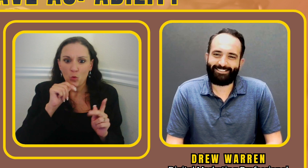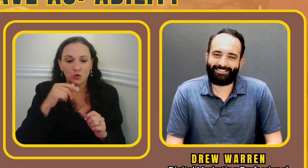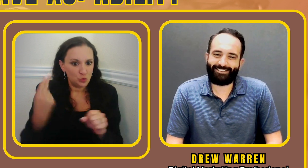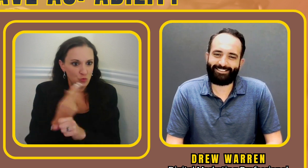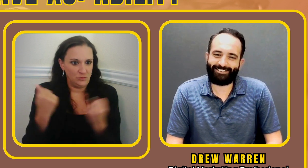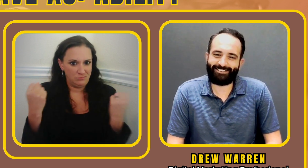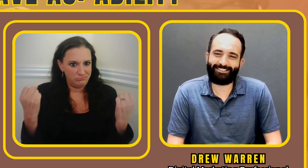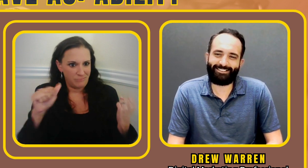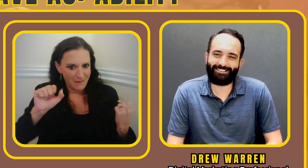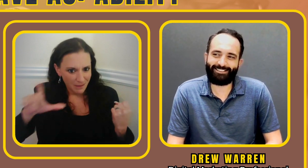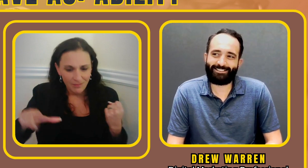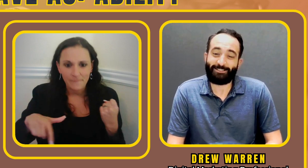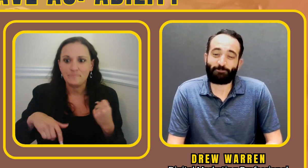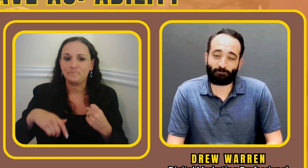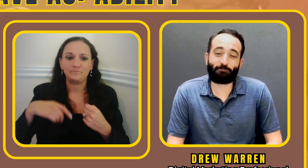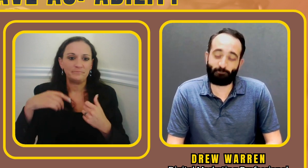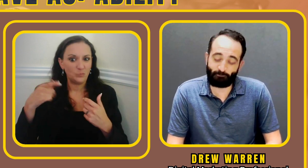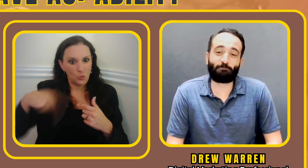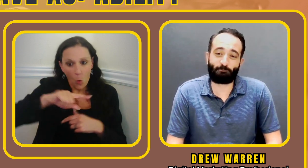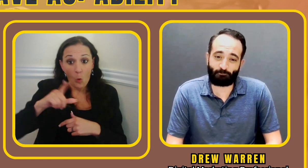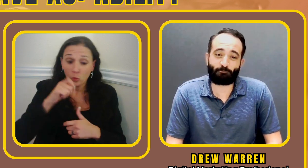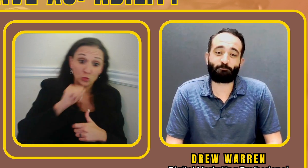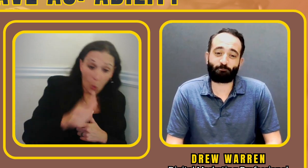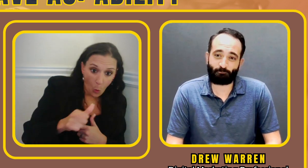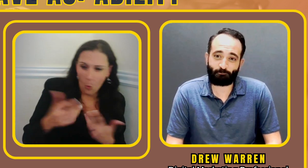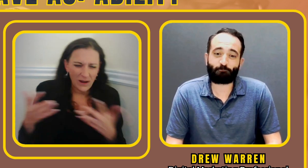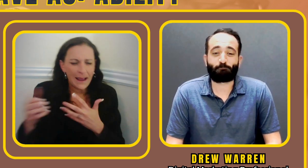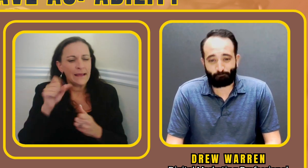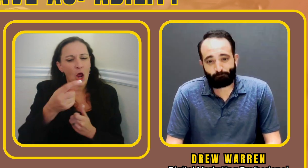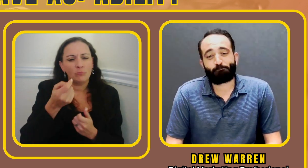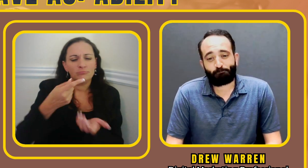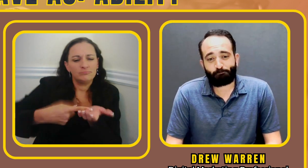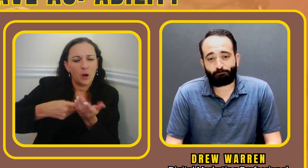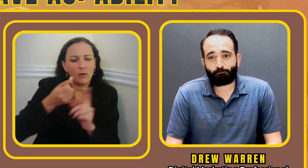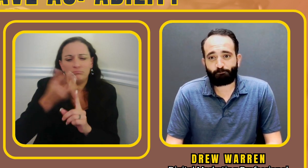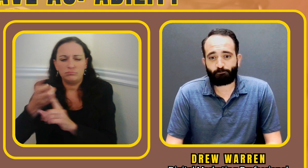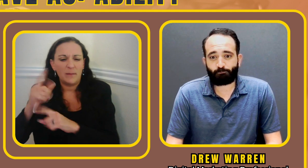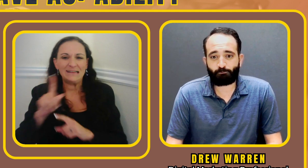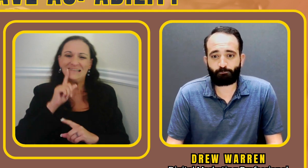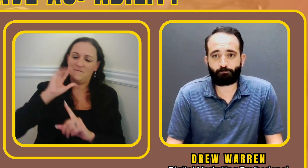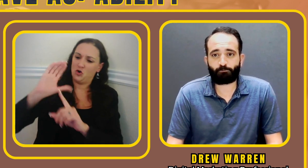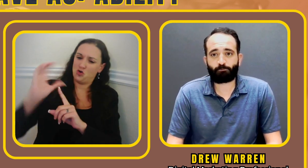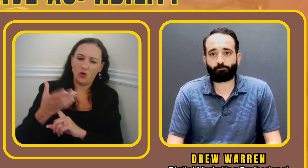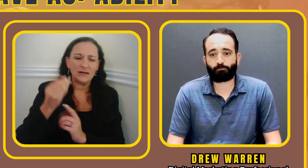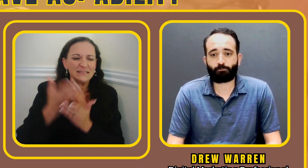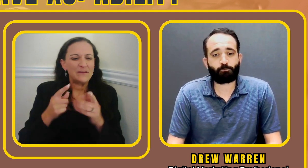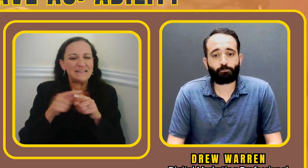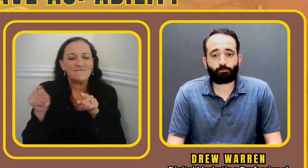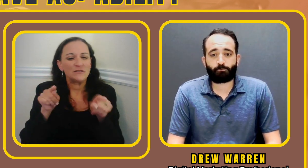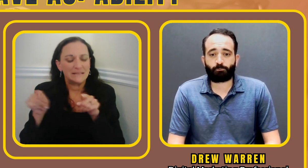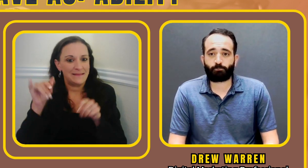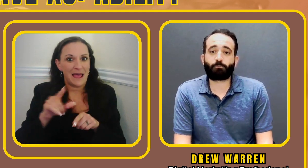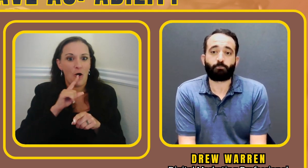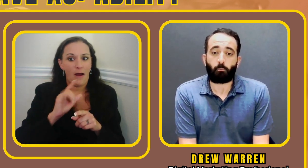use American Sign Language, those who don't. Can you talk a little bit about the deaf culture and some differences that